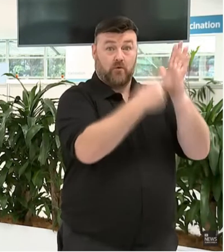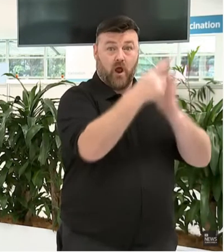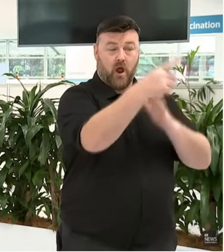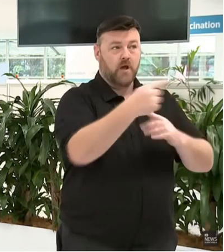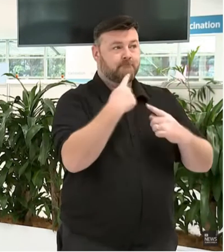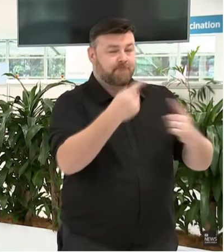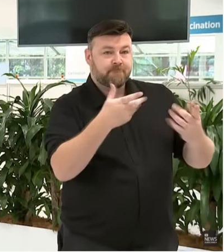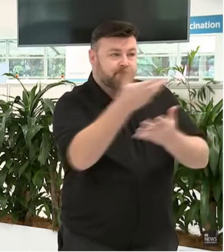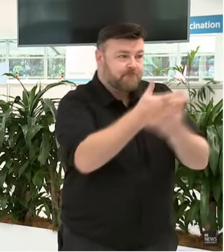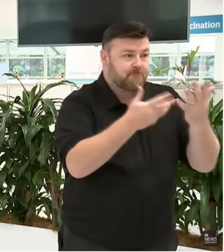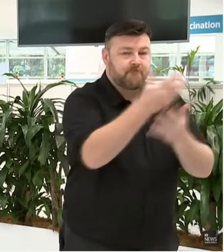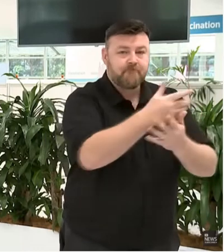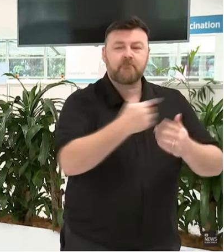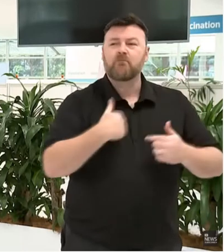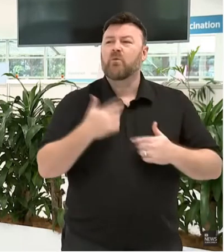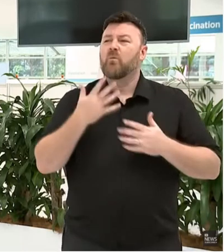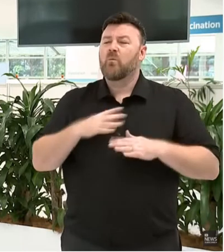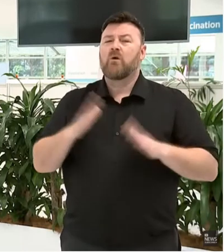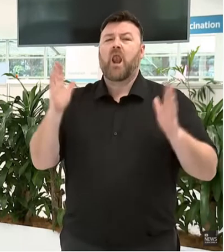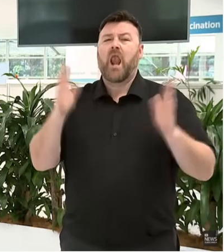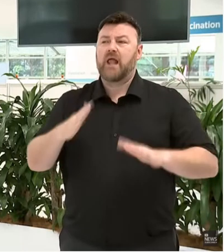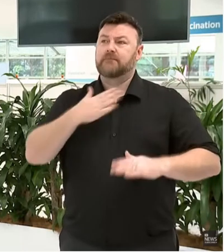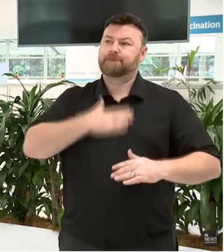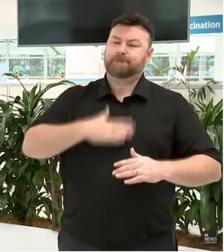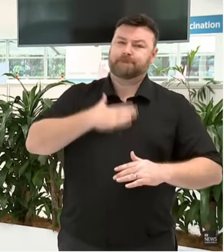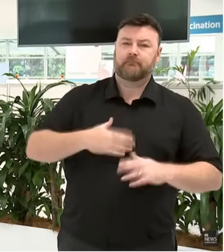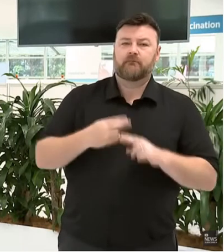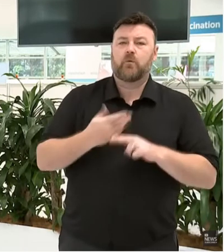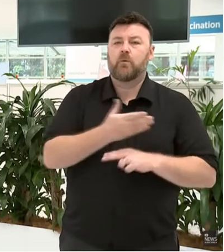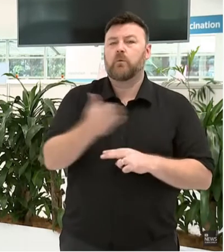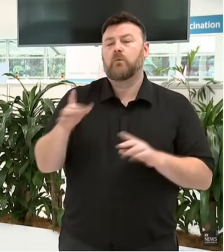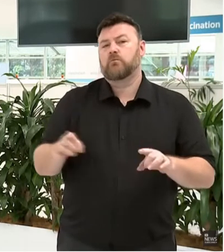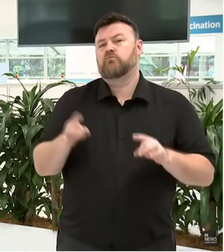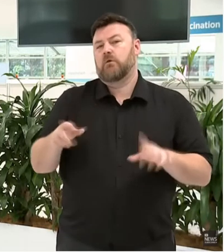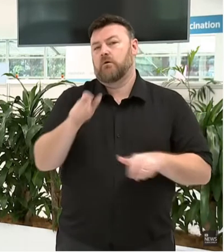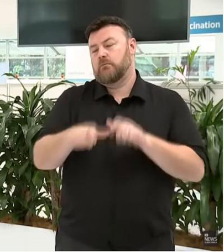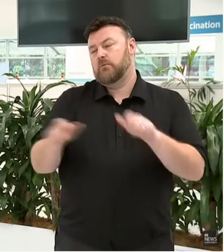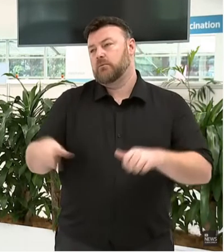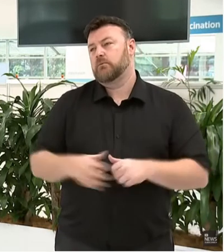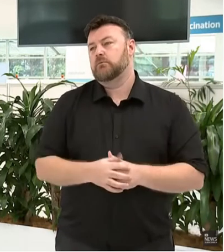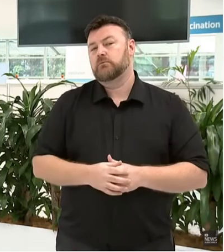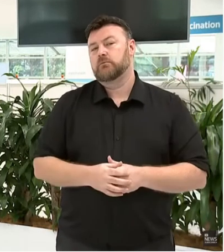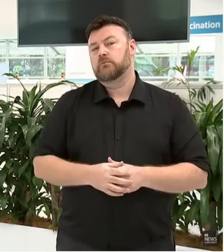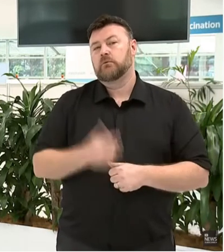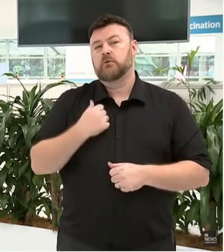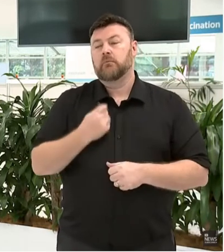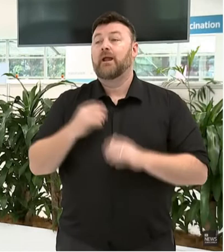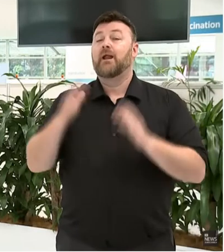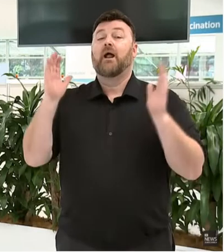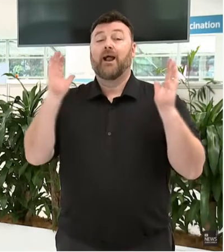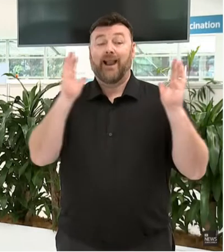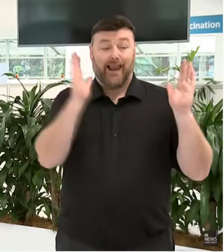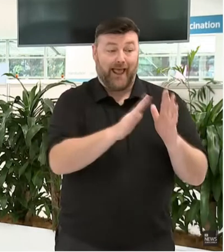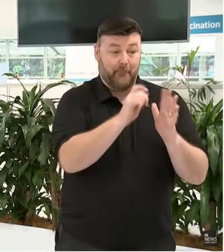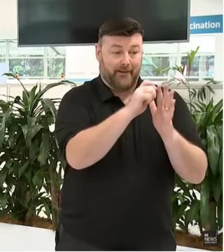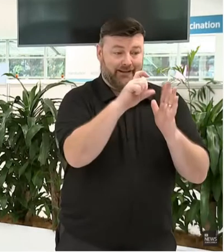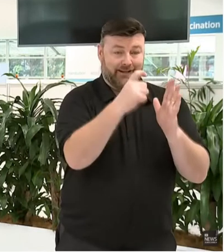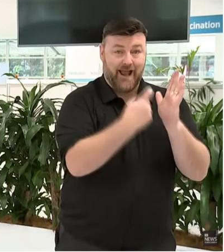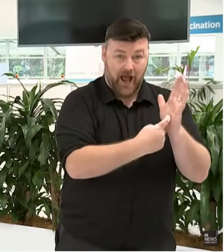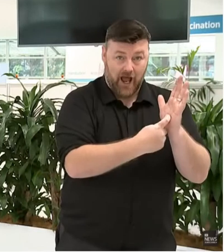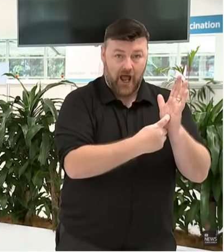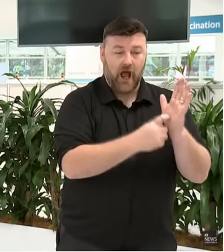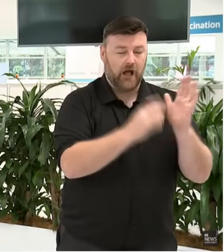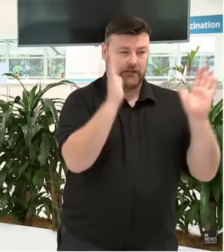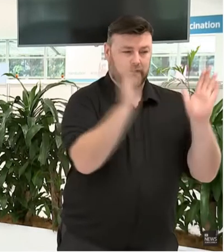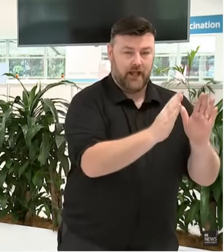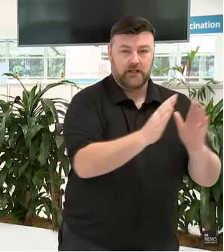I want to reduce inconvenience to the people of our state. If we can move from PCR testing to rapid antigen tests as quickly